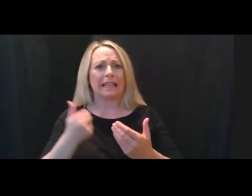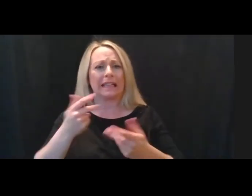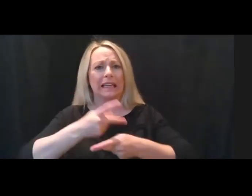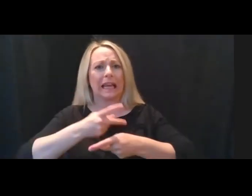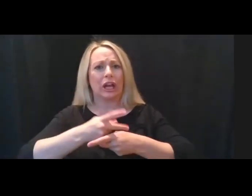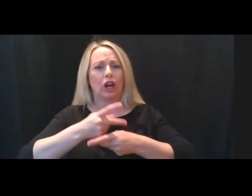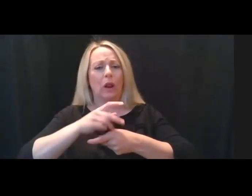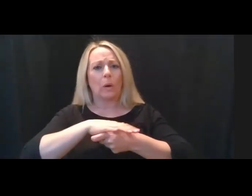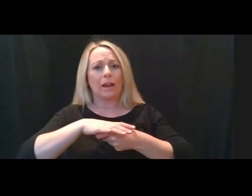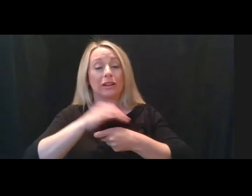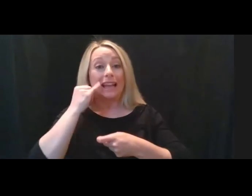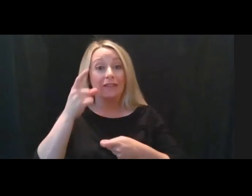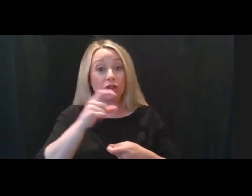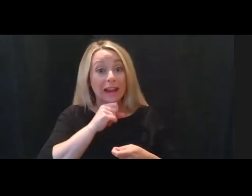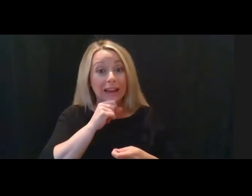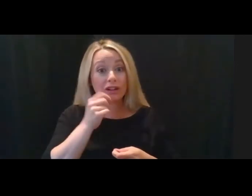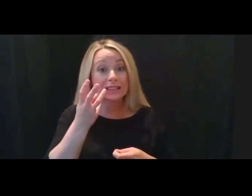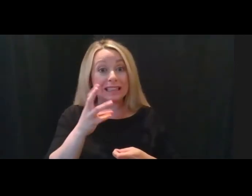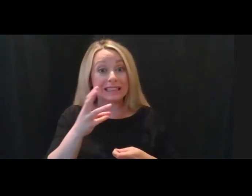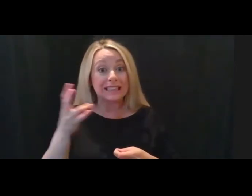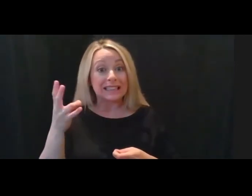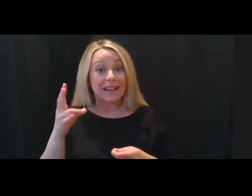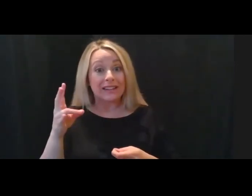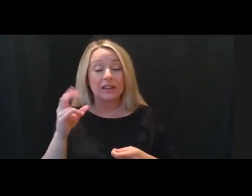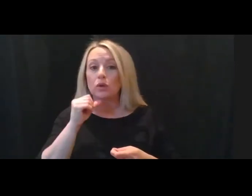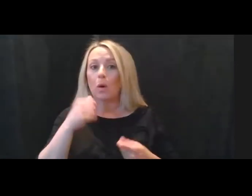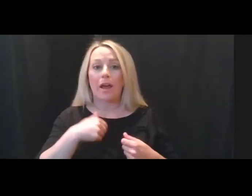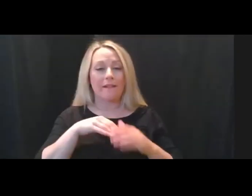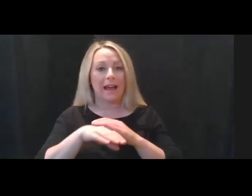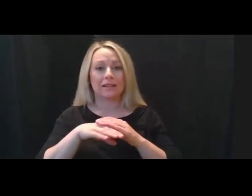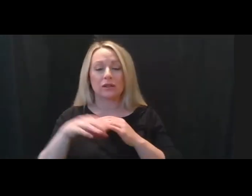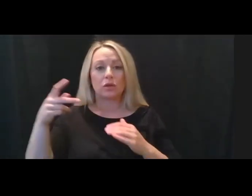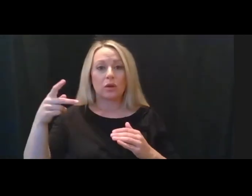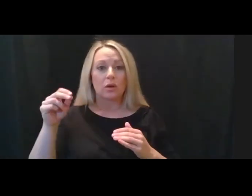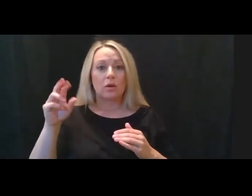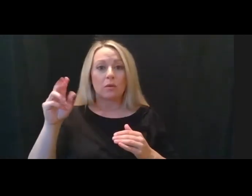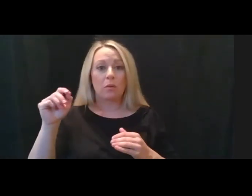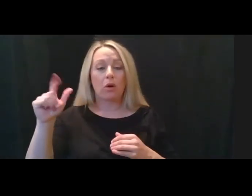are 16 or 17, you do not have access to the portal, so we encourage you to